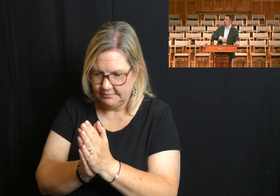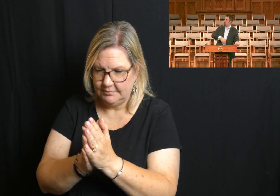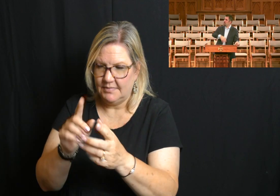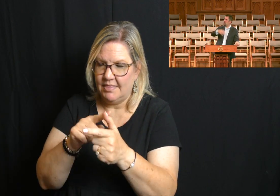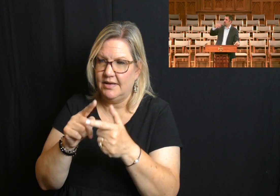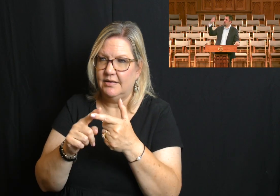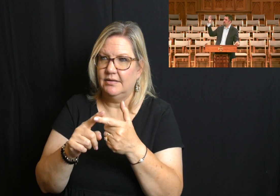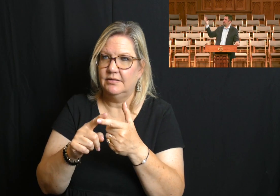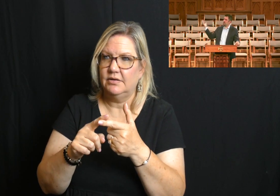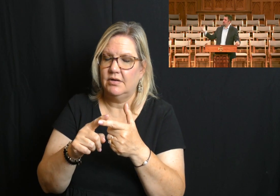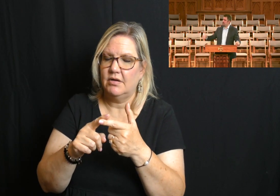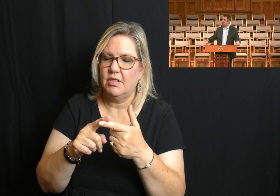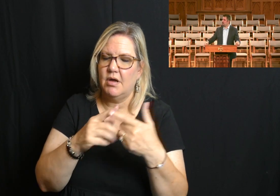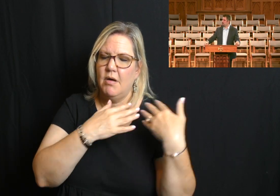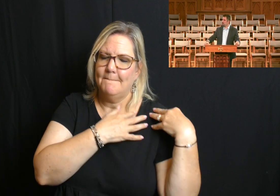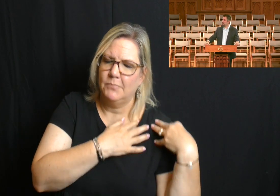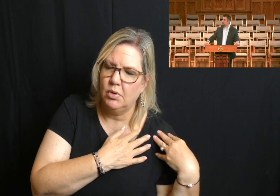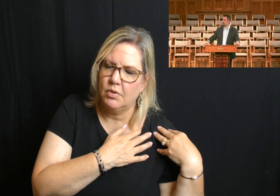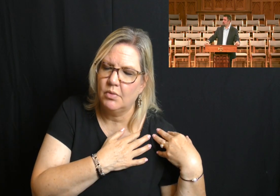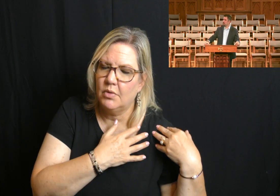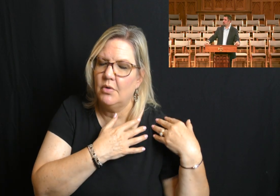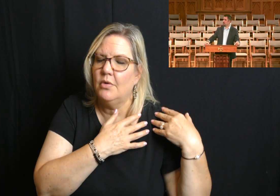that burden was just lifted out.